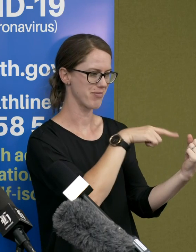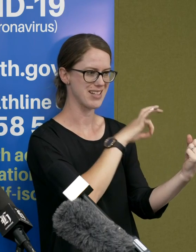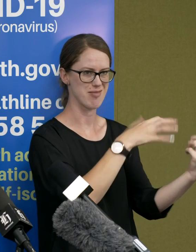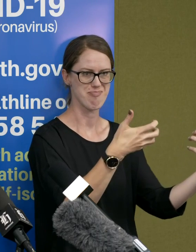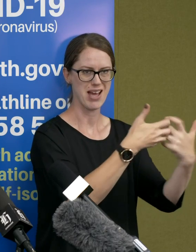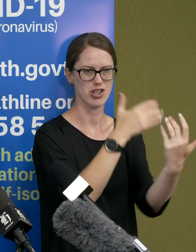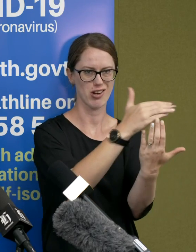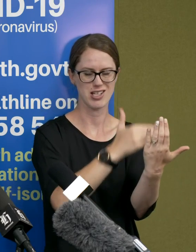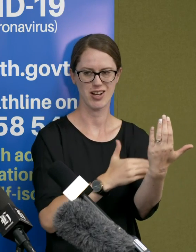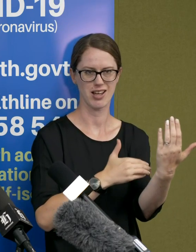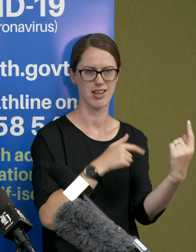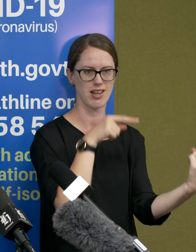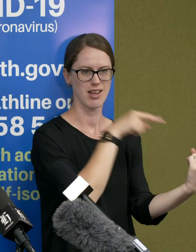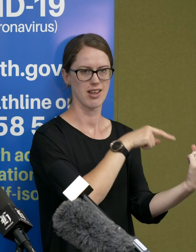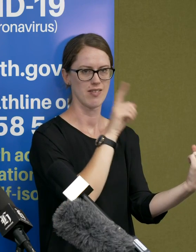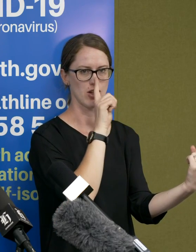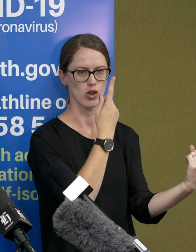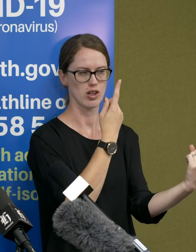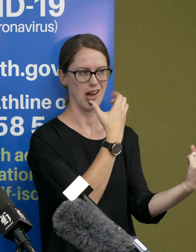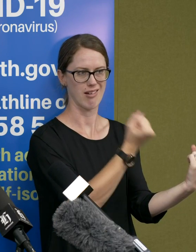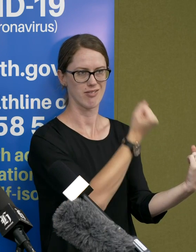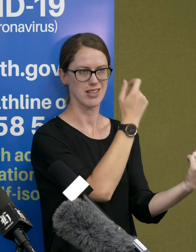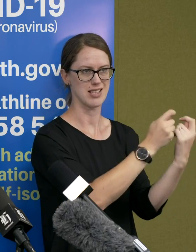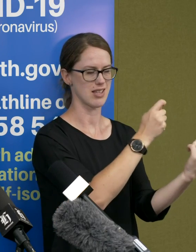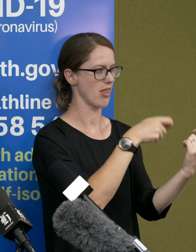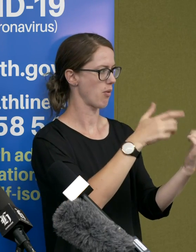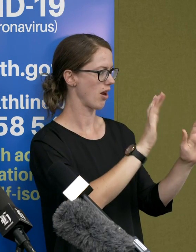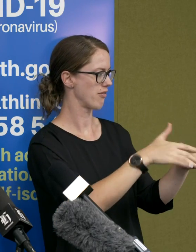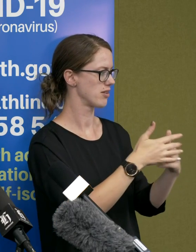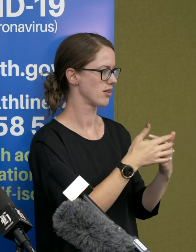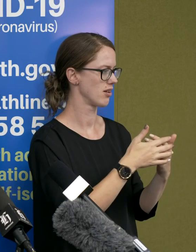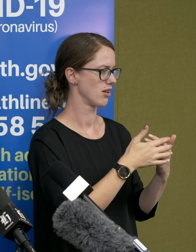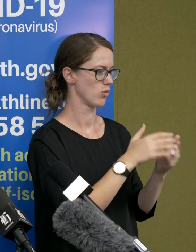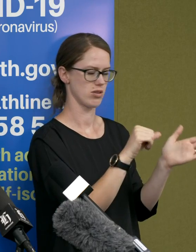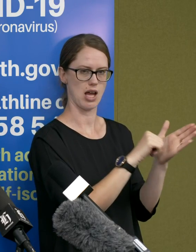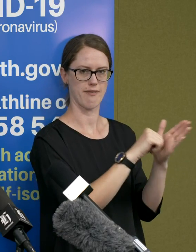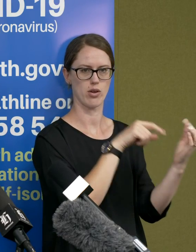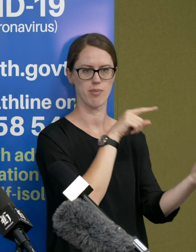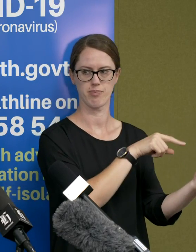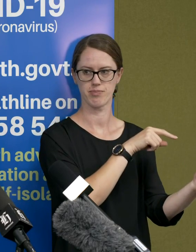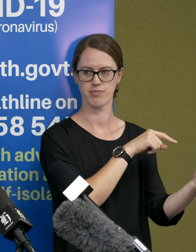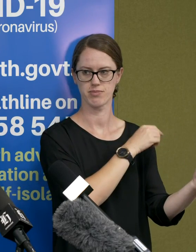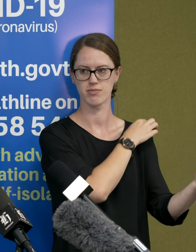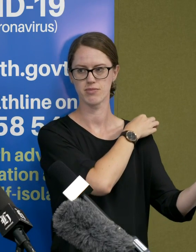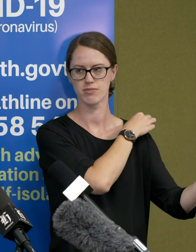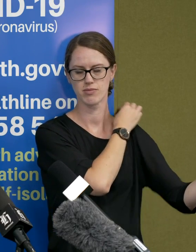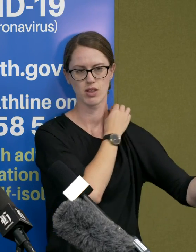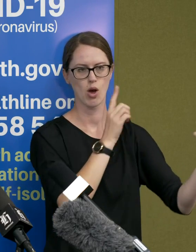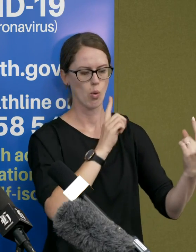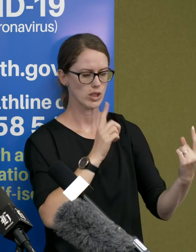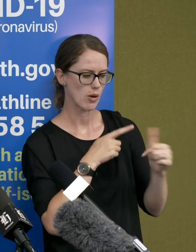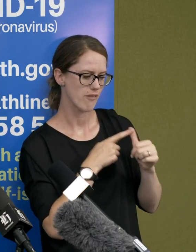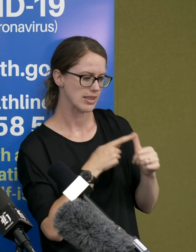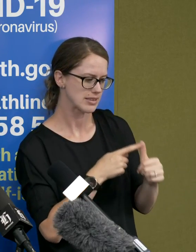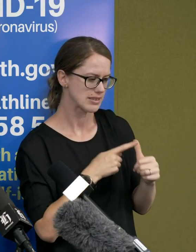didn't meet the strict case definition, they were then unable to get it, so they were left in between a rock and a hard place. What is your advice in